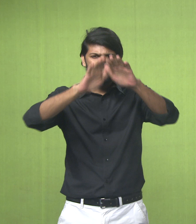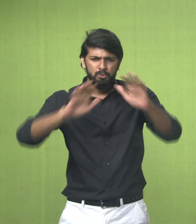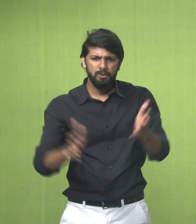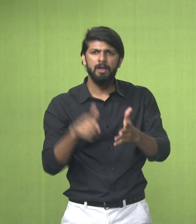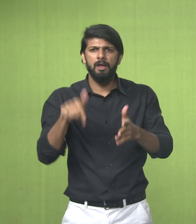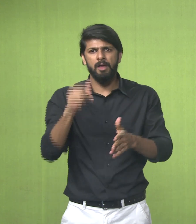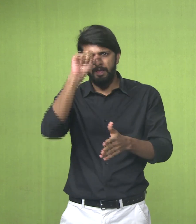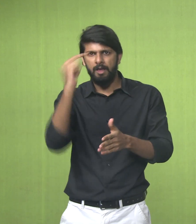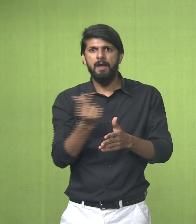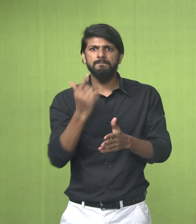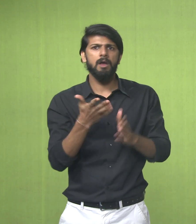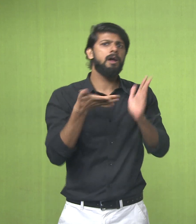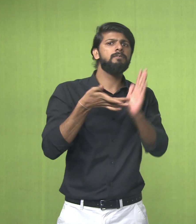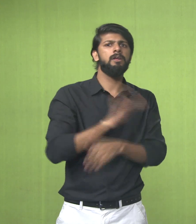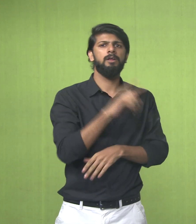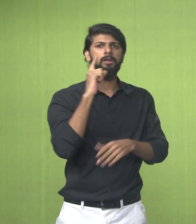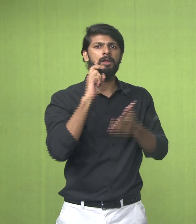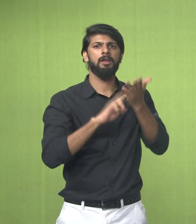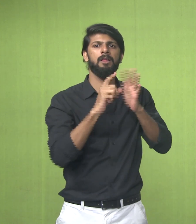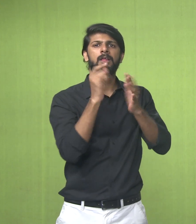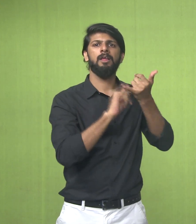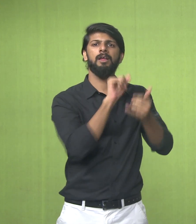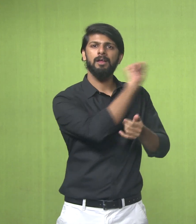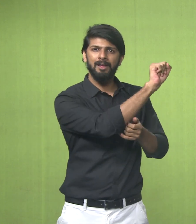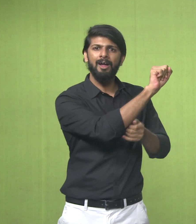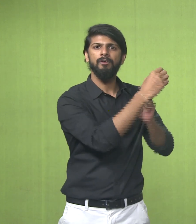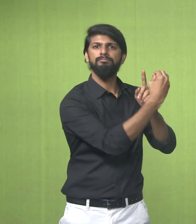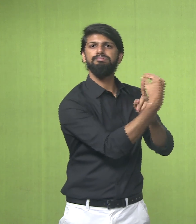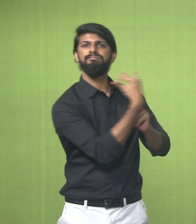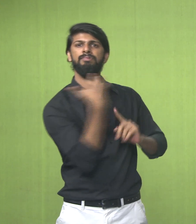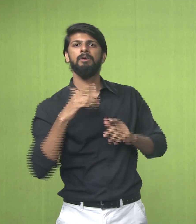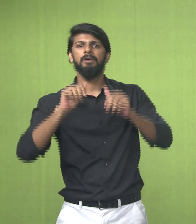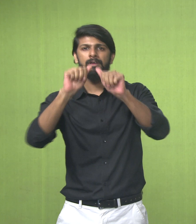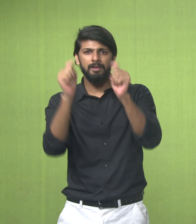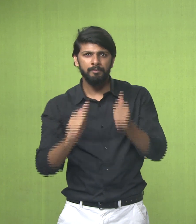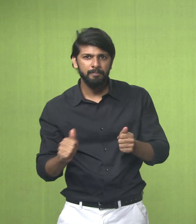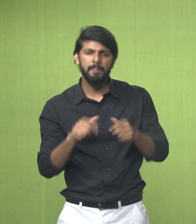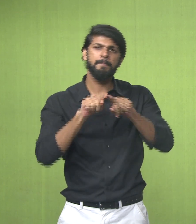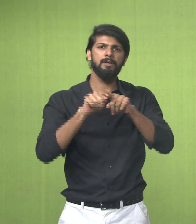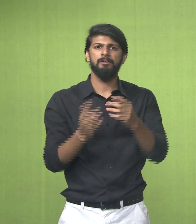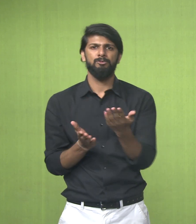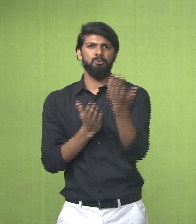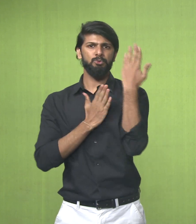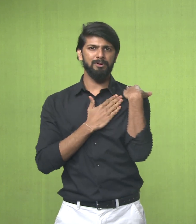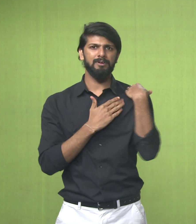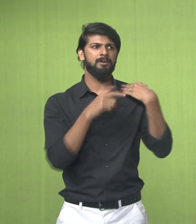For example, the storage jars which we saw in the Indus Valley